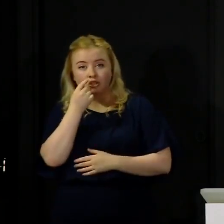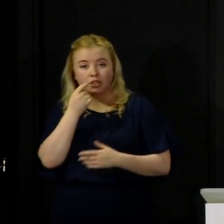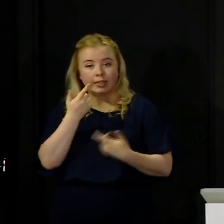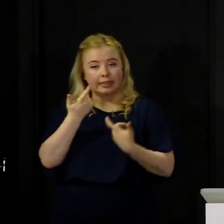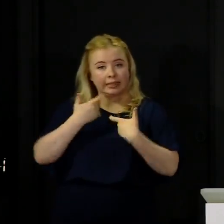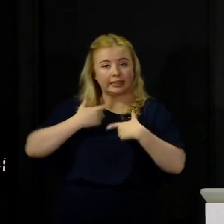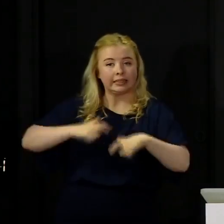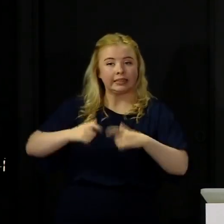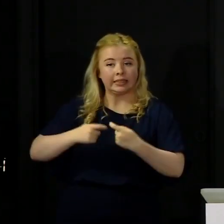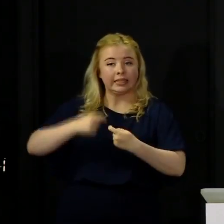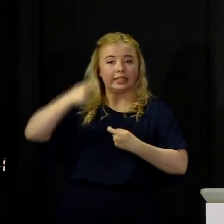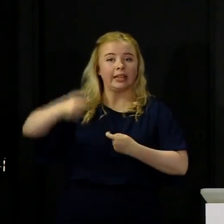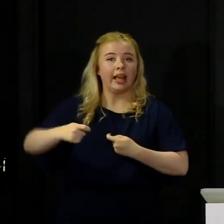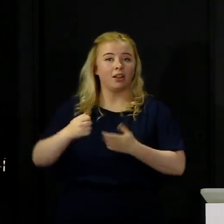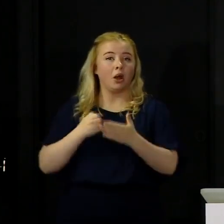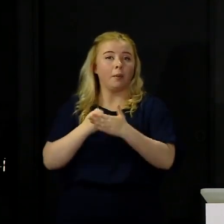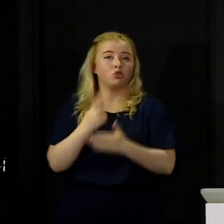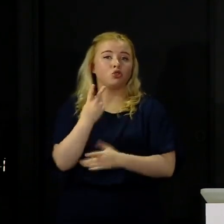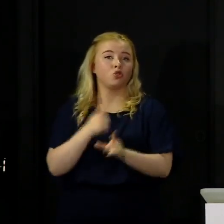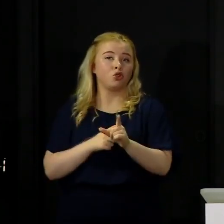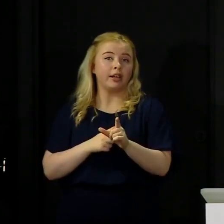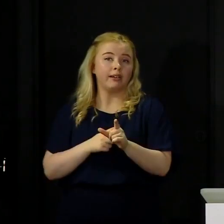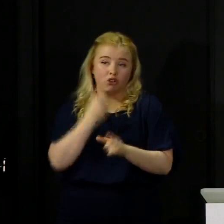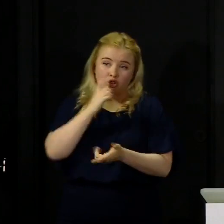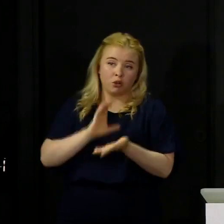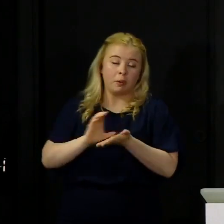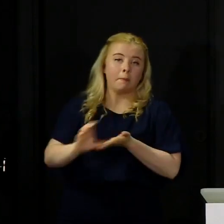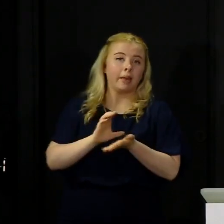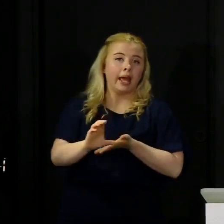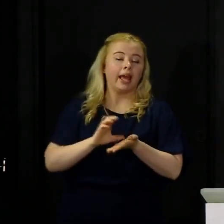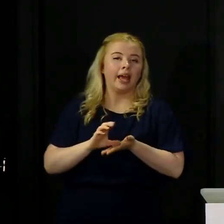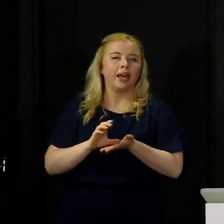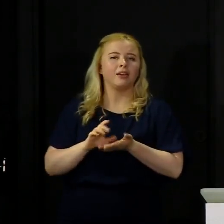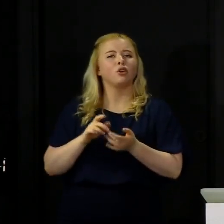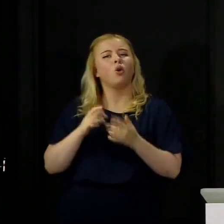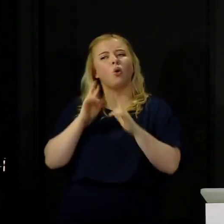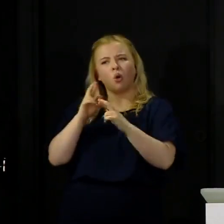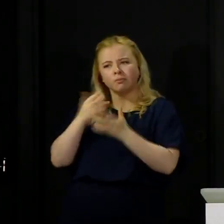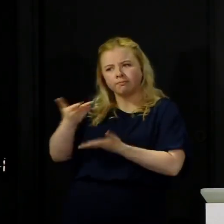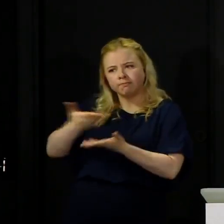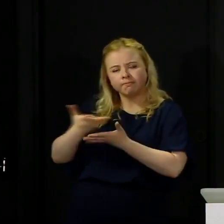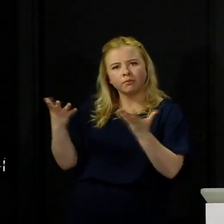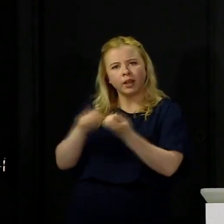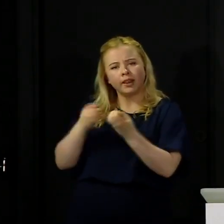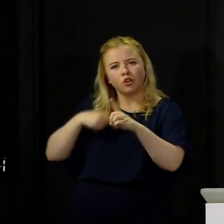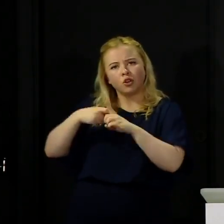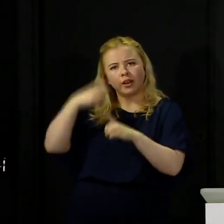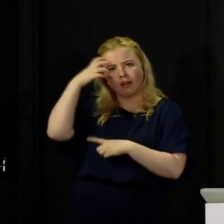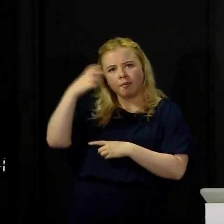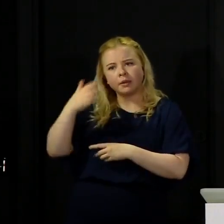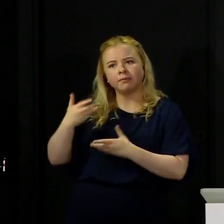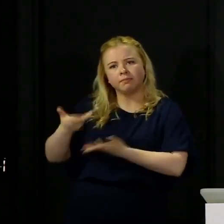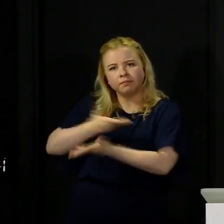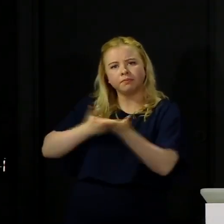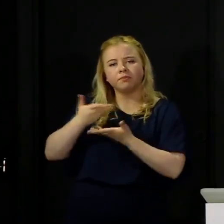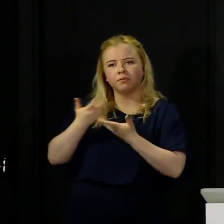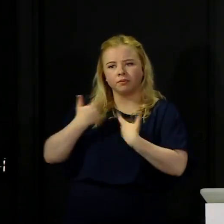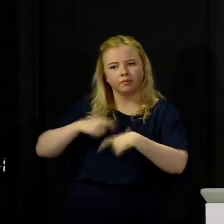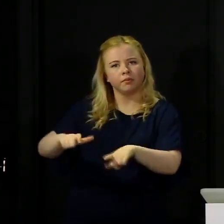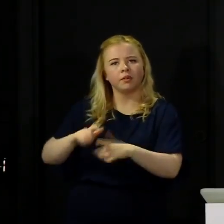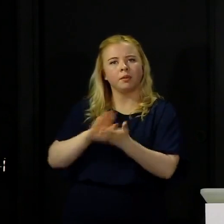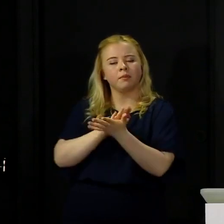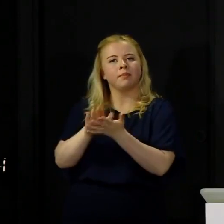schemes like this for perhaps up to 2 years if it was necessary. So we'll continue to seek constructive discussions with the UK Government about this so that we don't